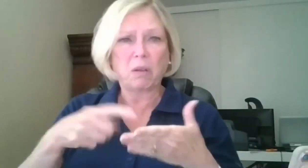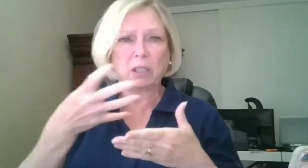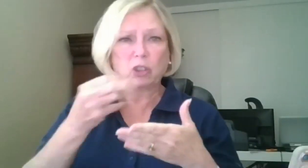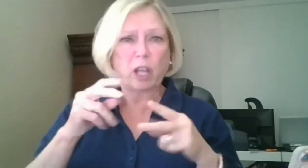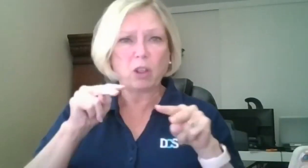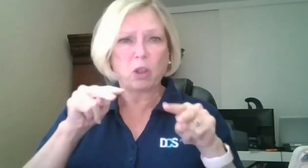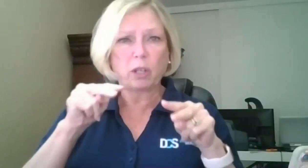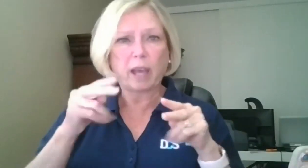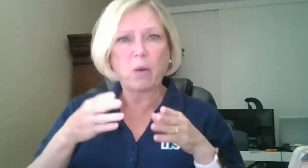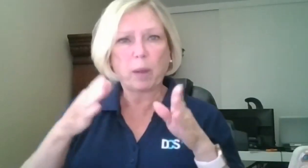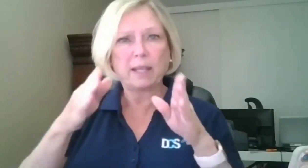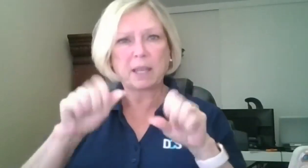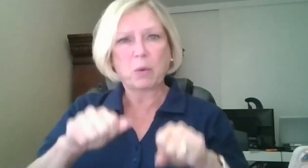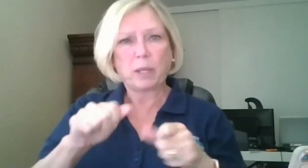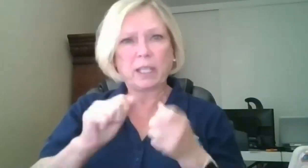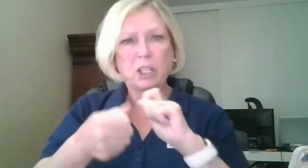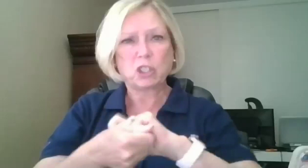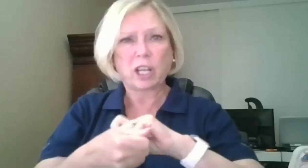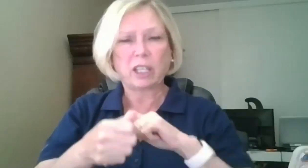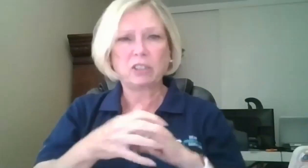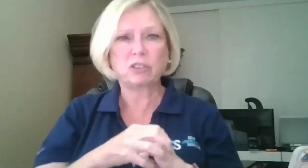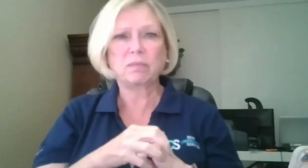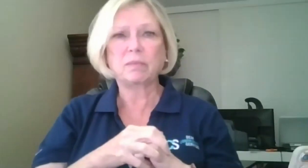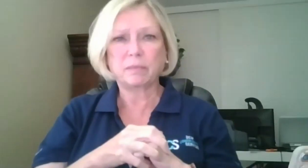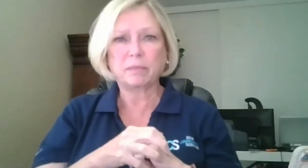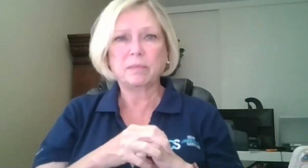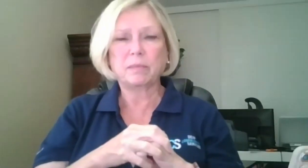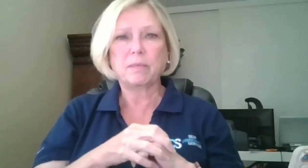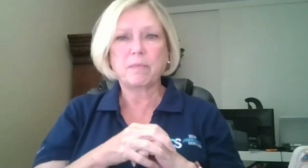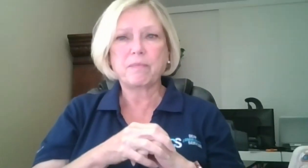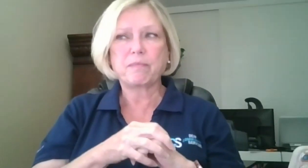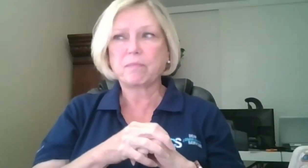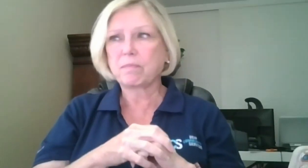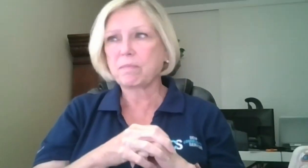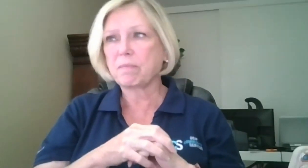The executive team acknowledges, and we are looking at ways of making these changes.